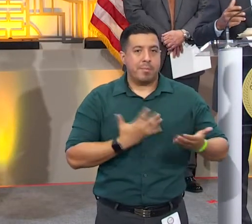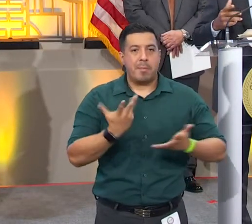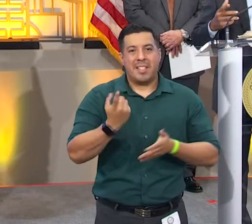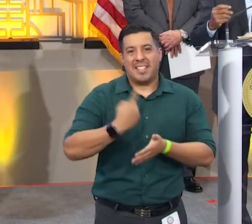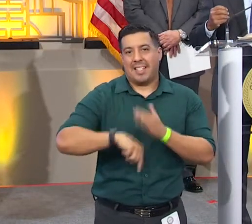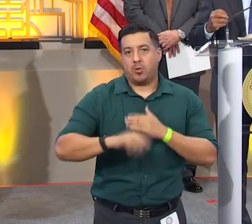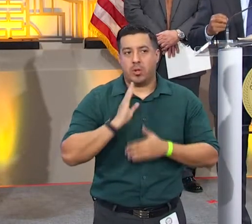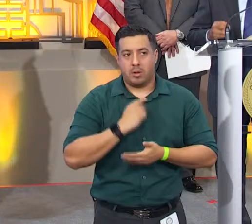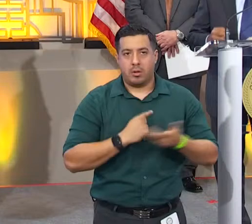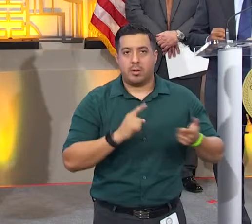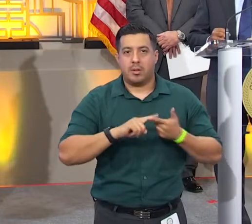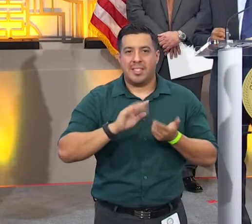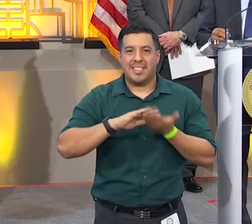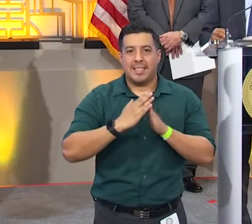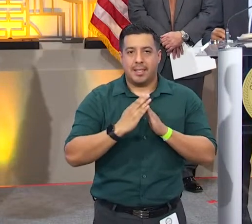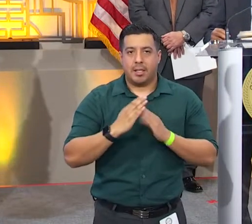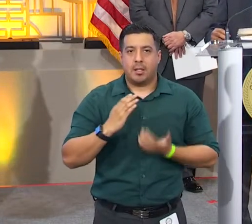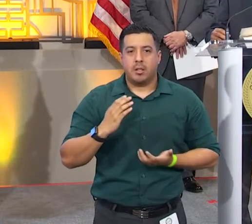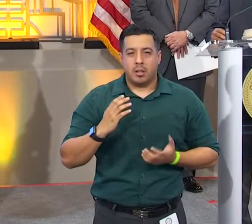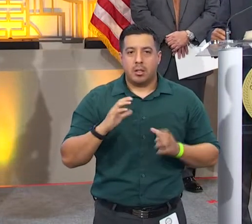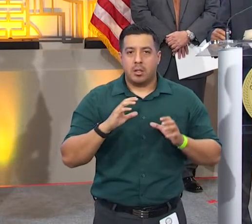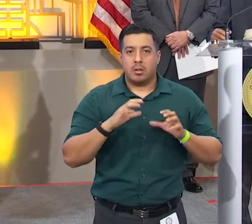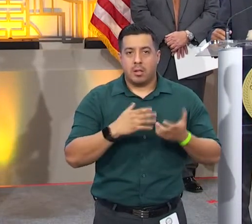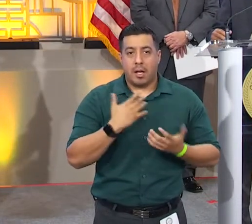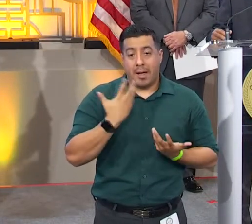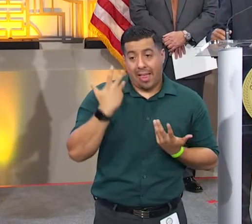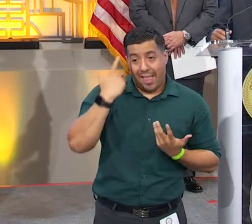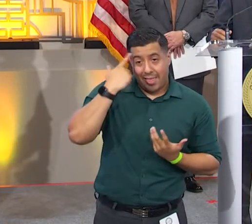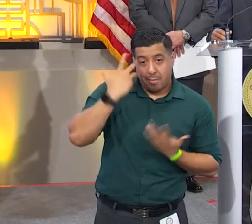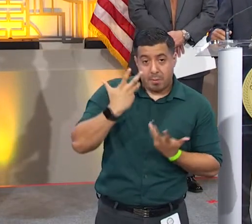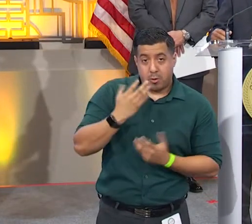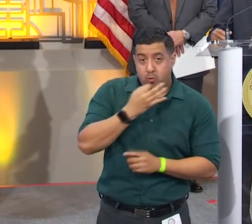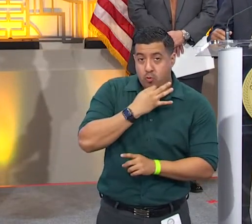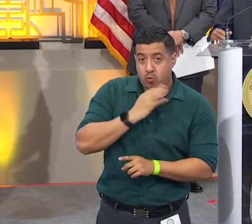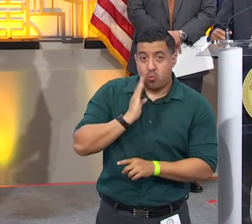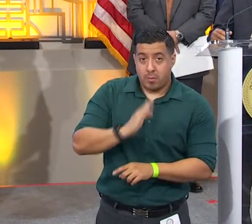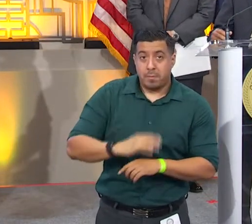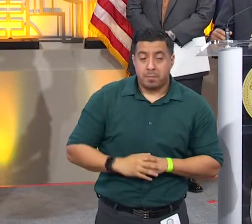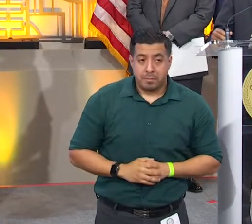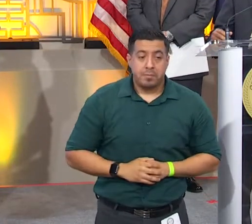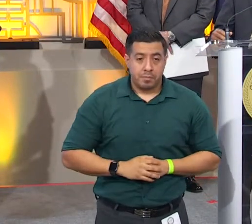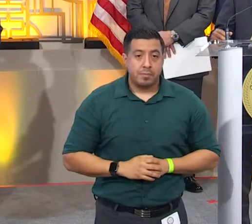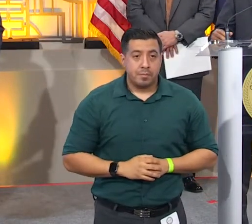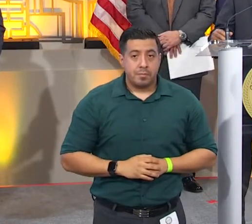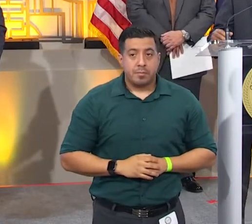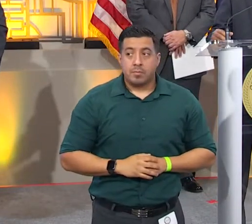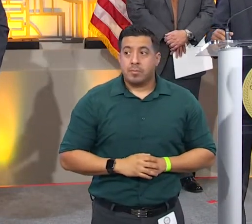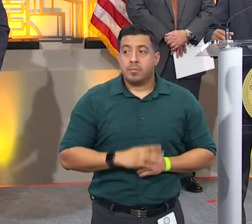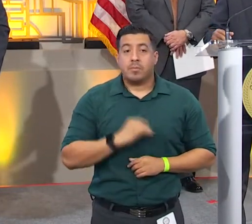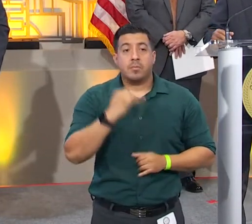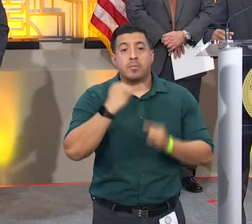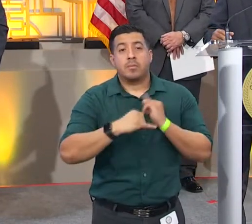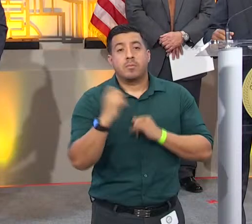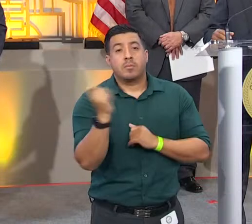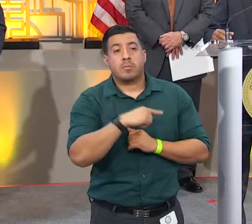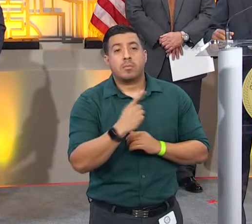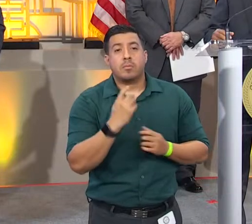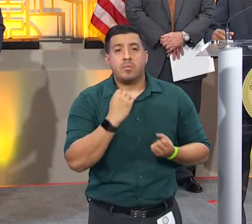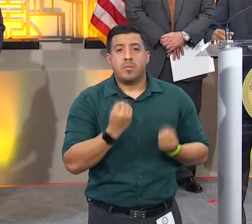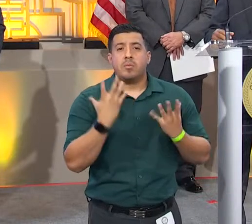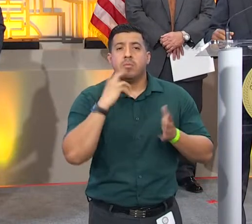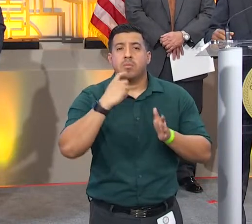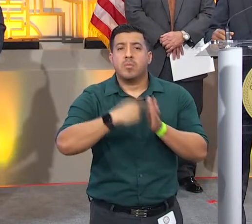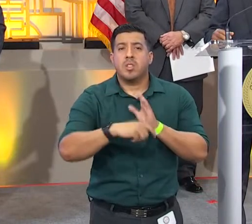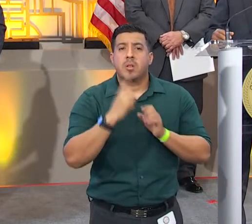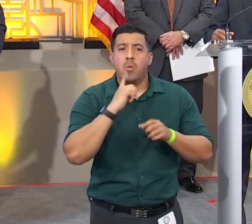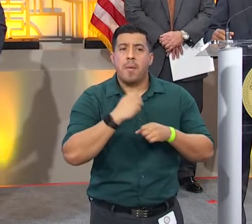week, you know. But I would say fairly soon. Fairly soon, yeah. And last one is, how much will it